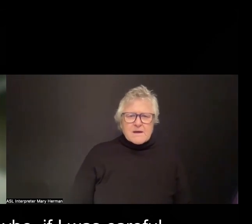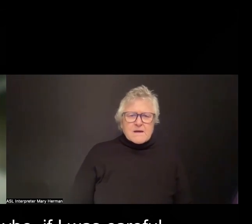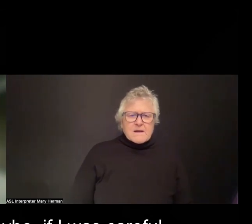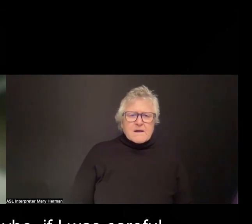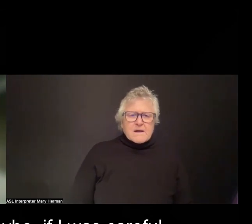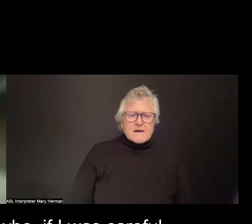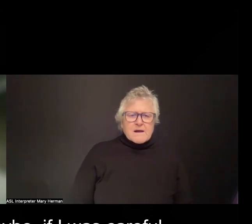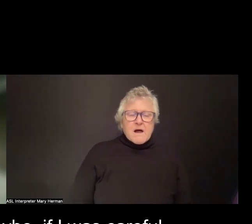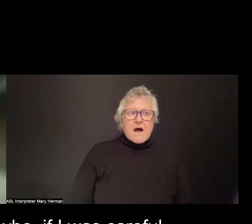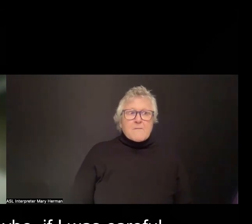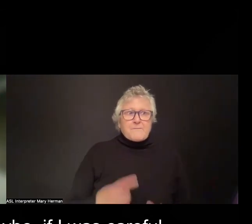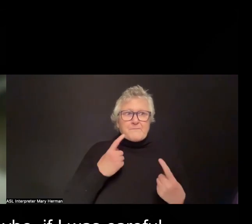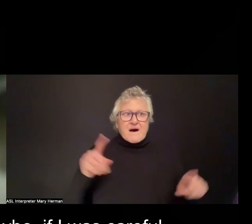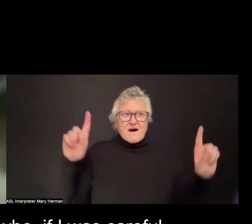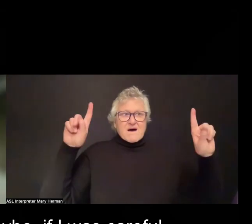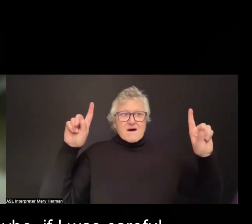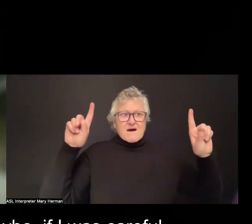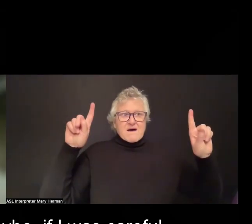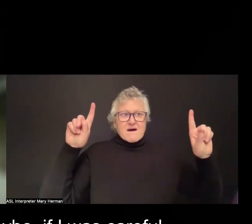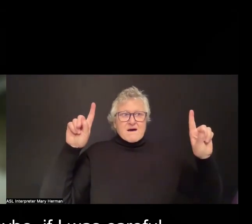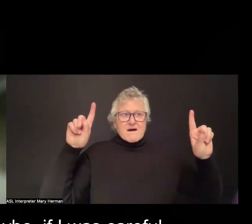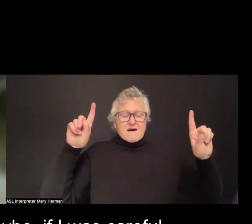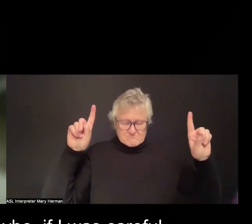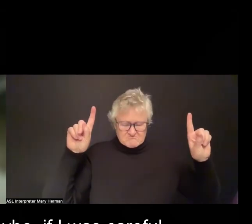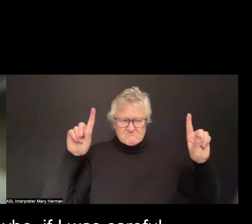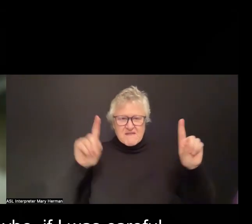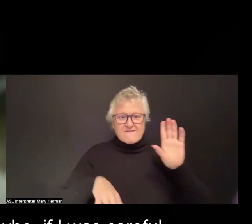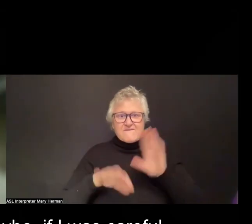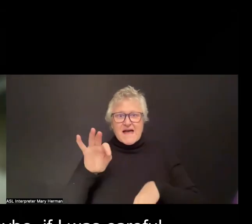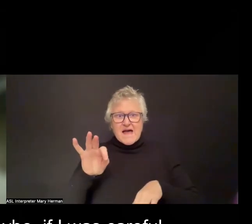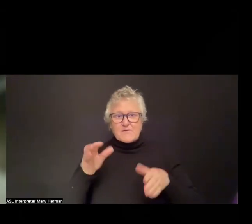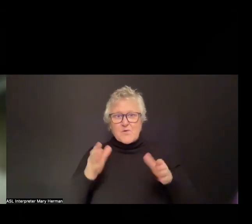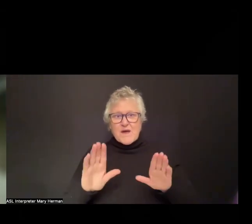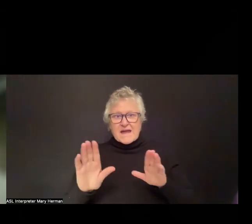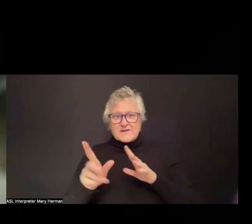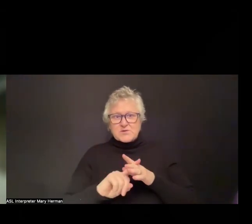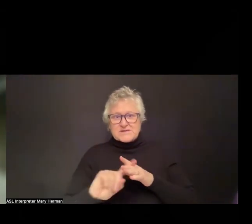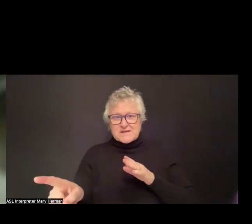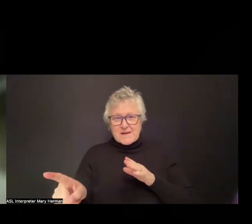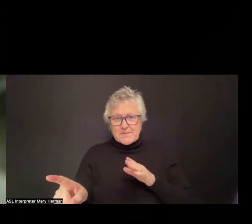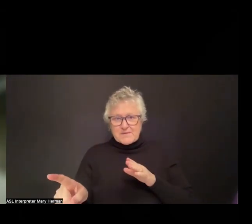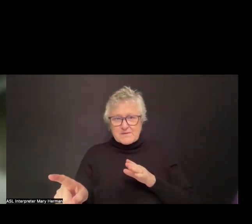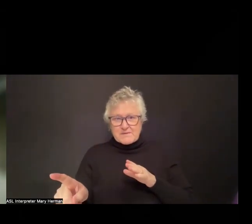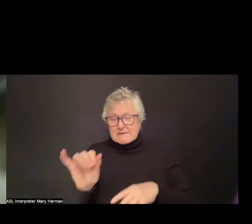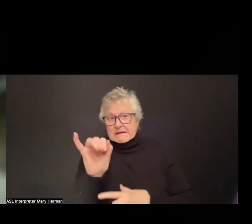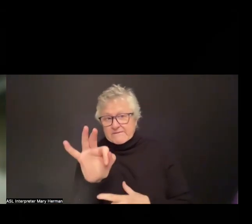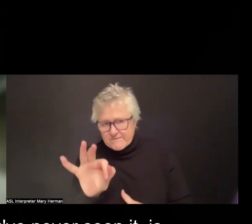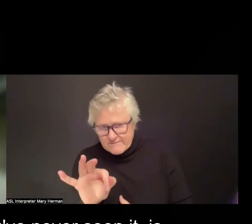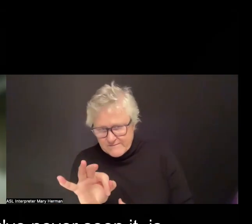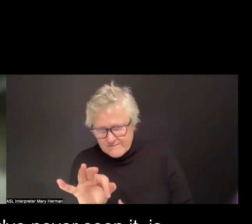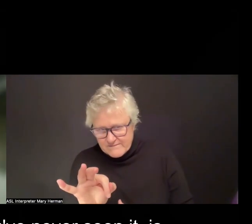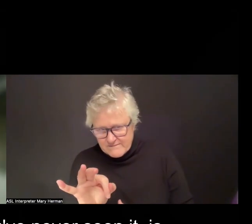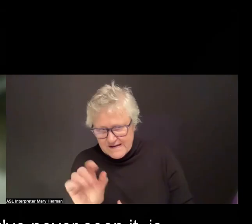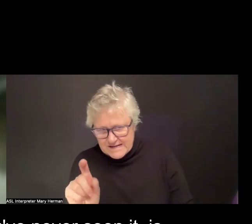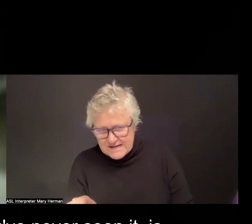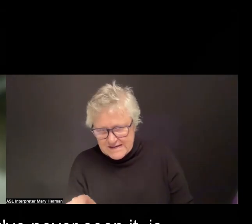escape, maybe, if I was careful, if I could make myself be what they wanted to see. Long